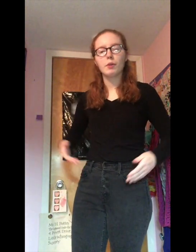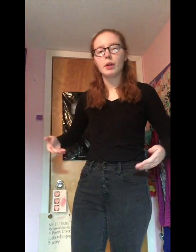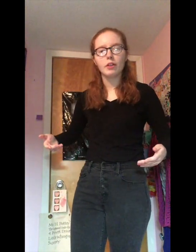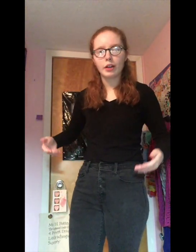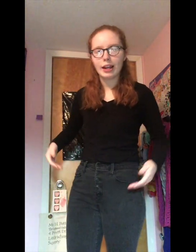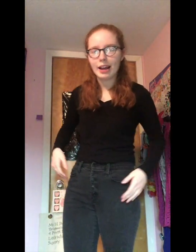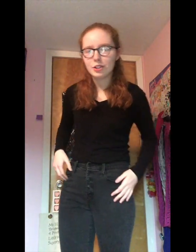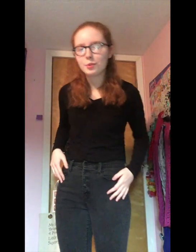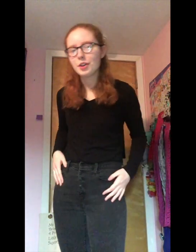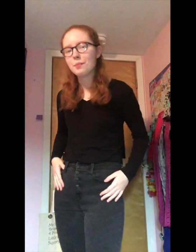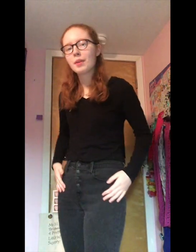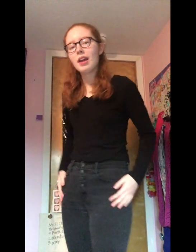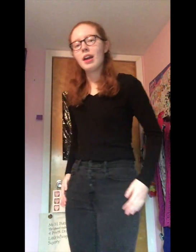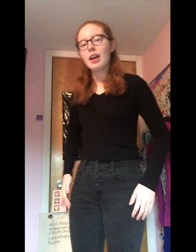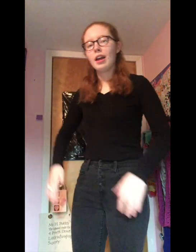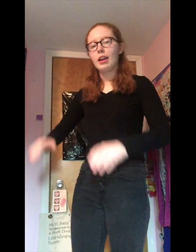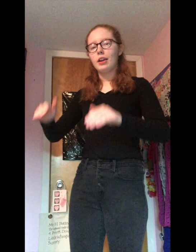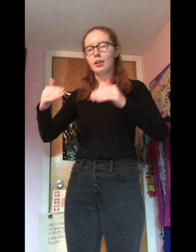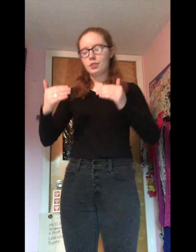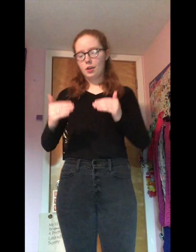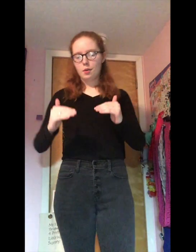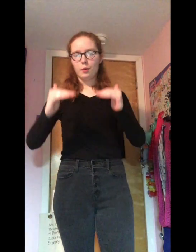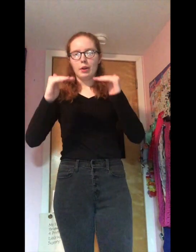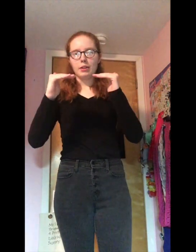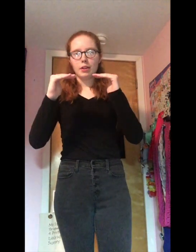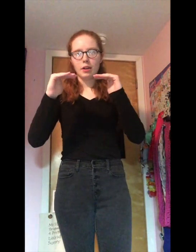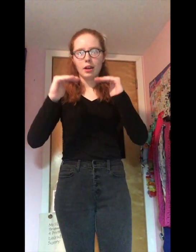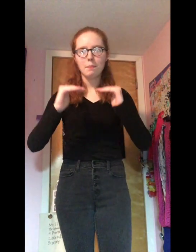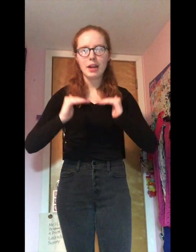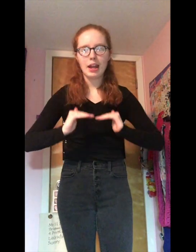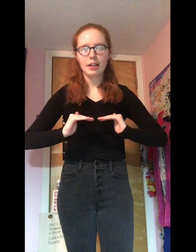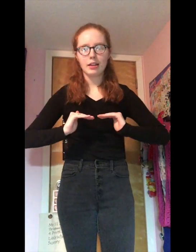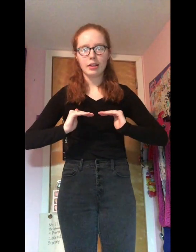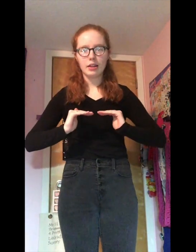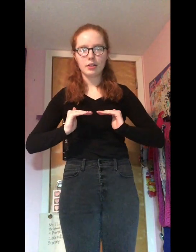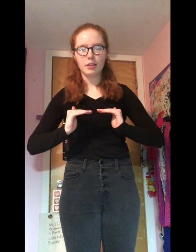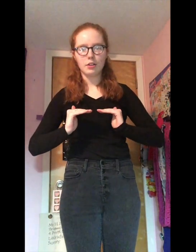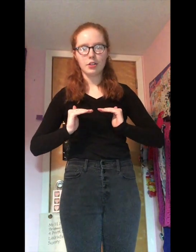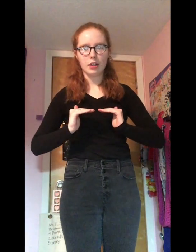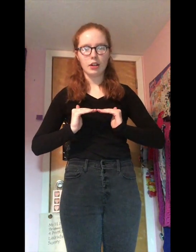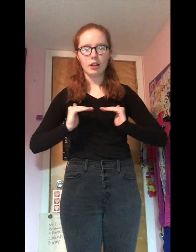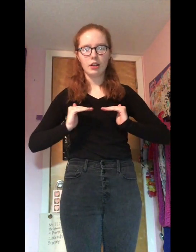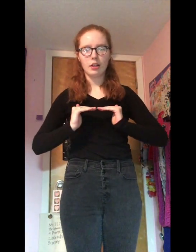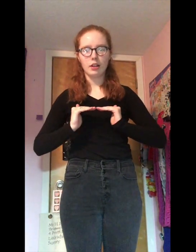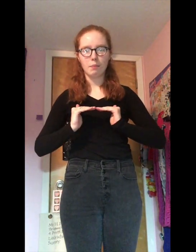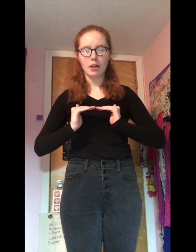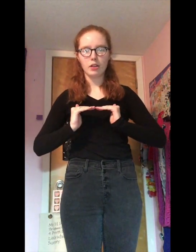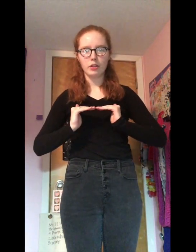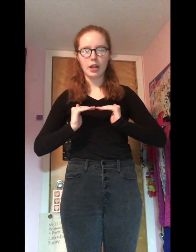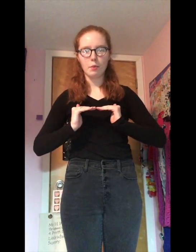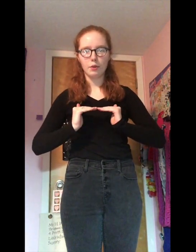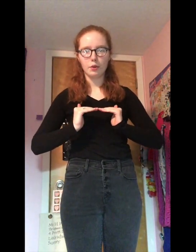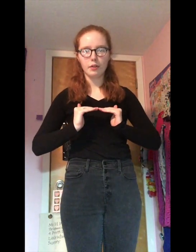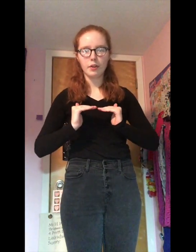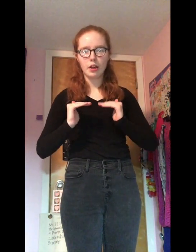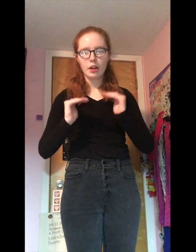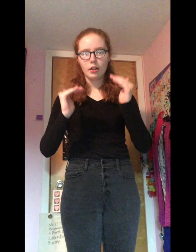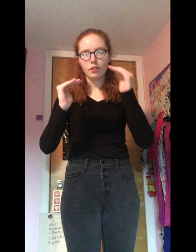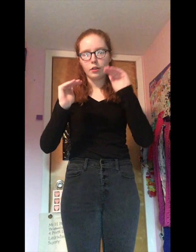everybody looking at you. So you're going to start with kind of bent hands like this. You're just going to make a little table sort of. So